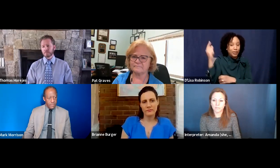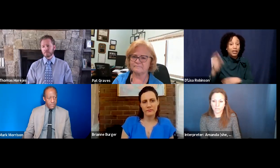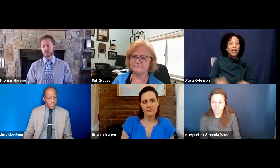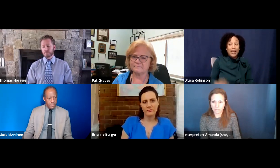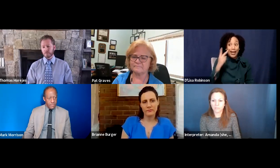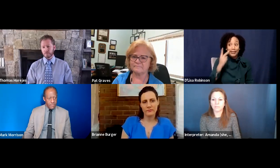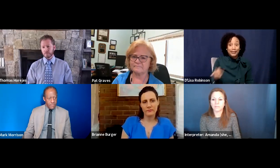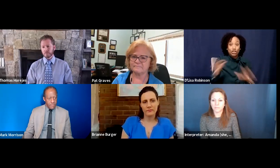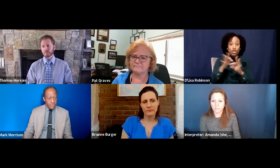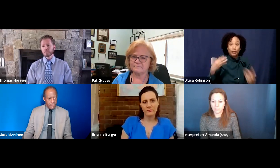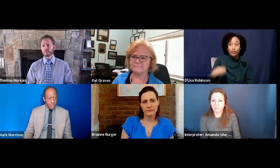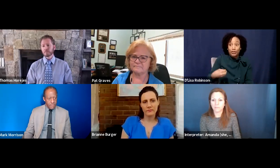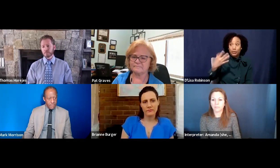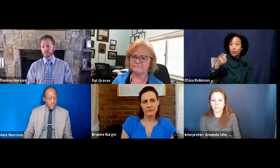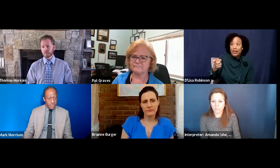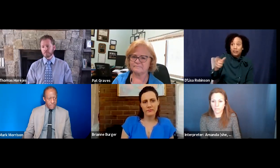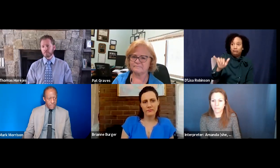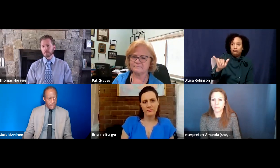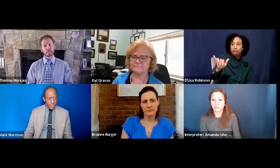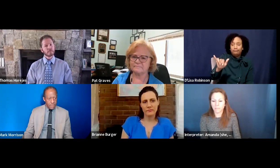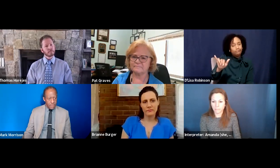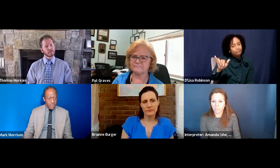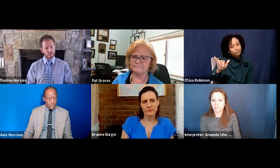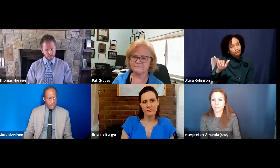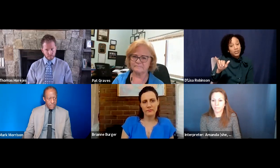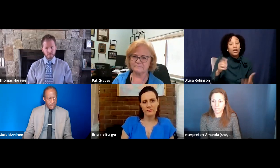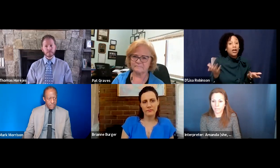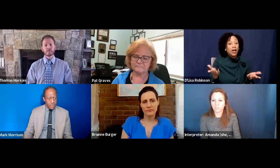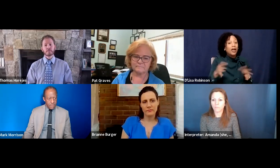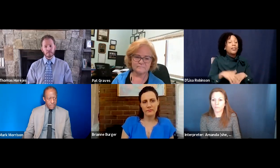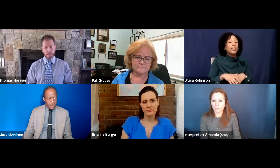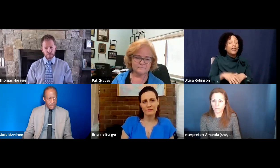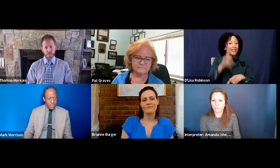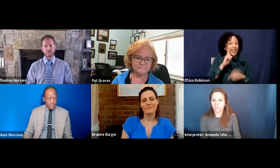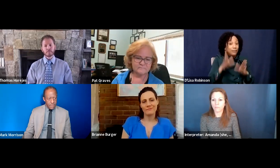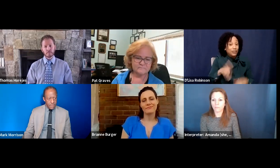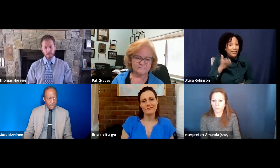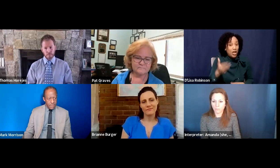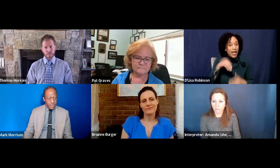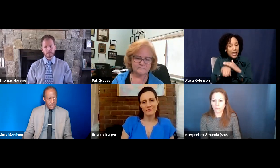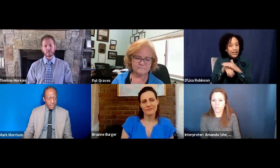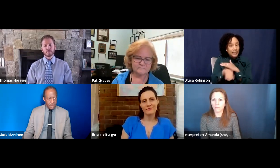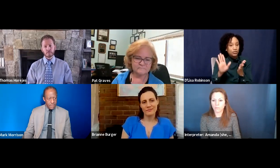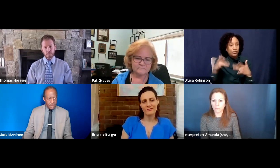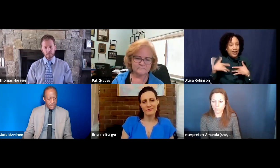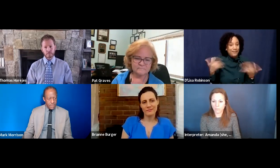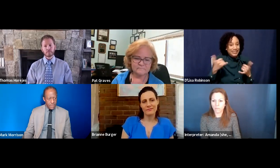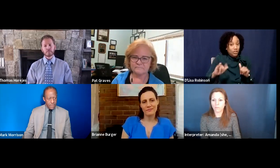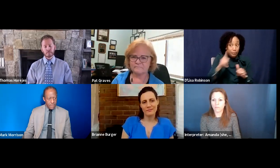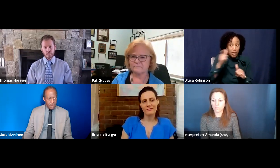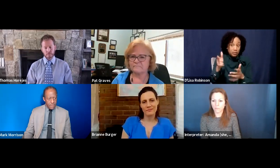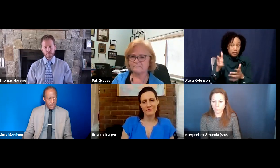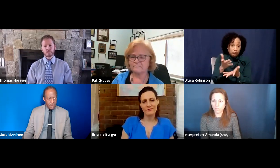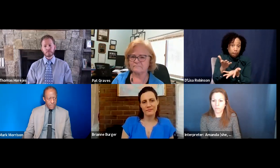If I come up with a hypothetical where we're talking about a white interpreter at a Black Lives Matters protest, for example, the